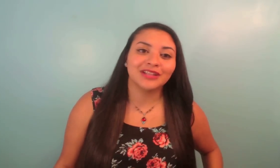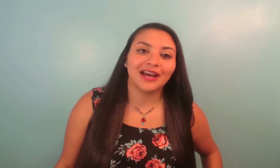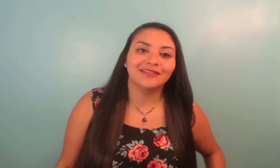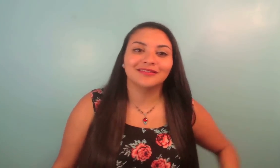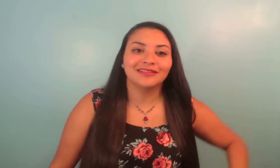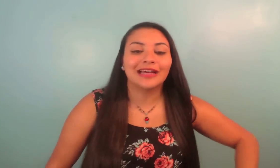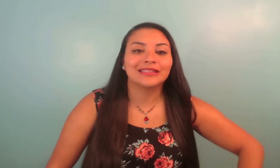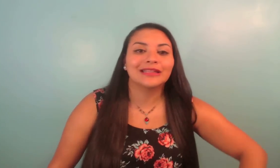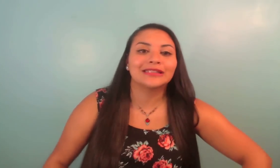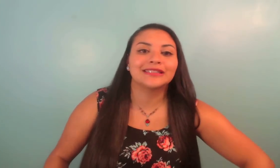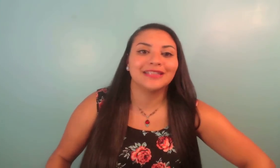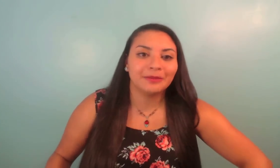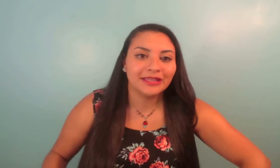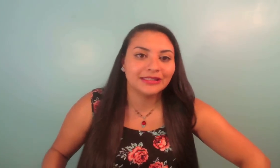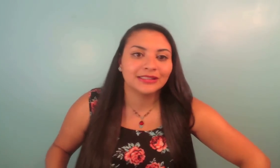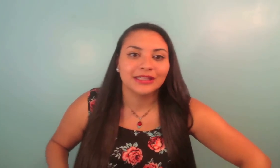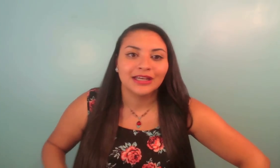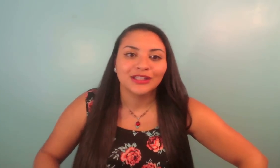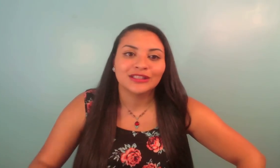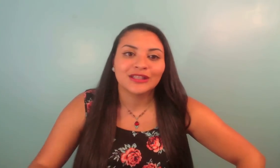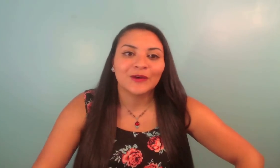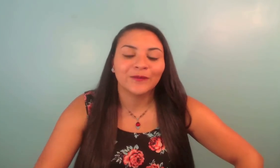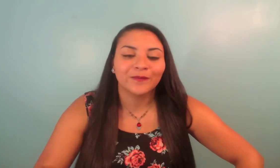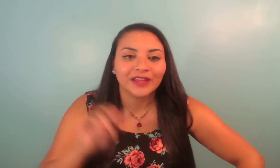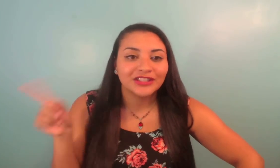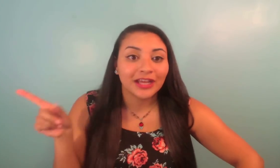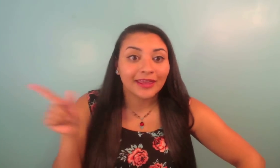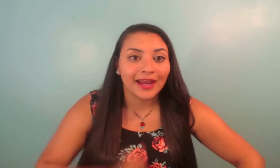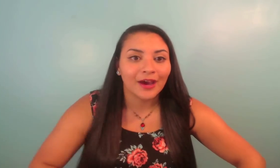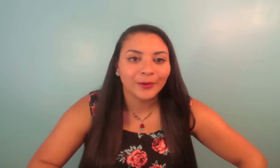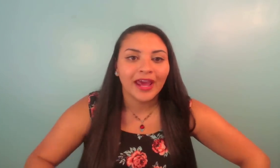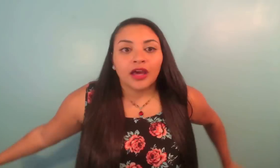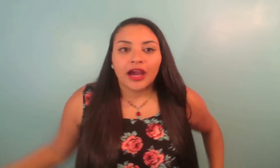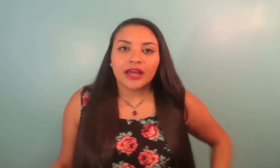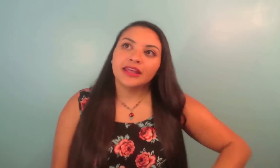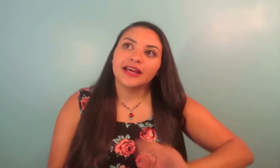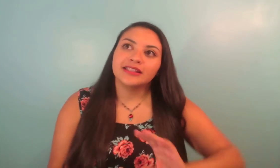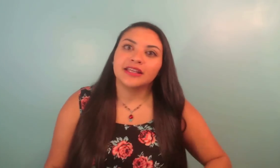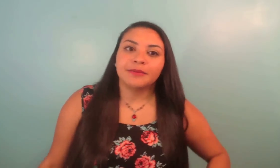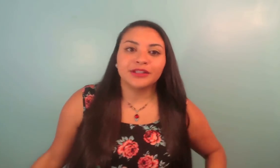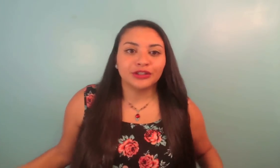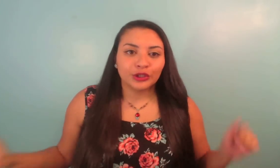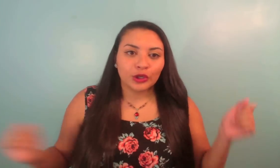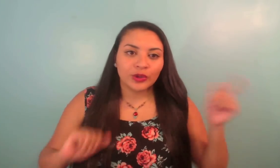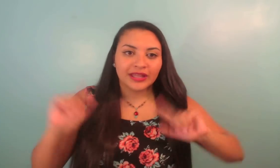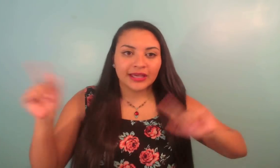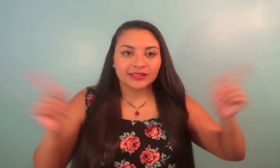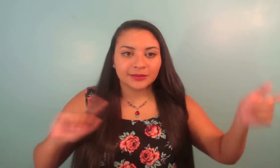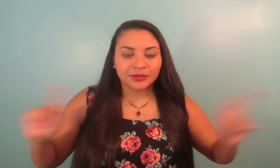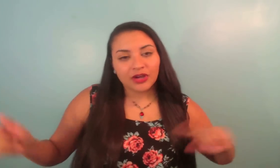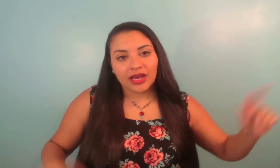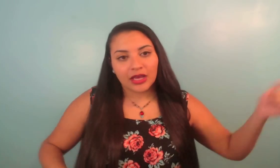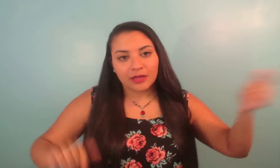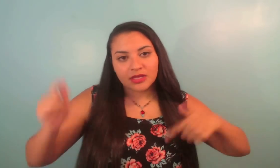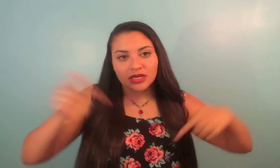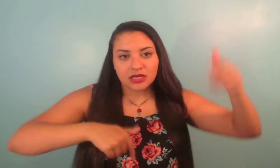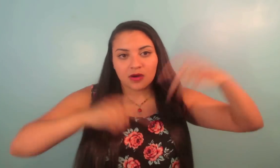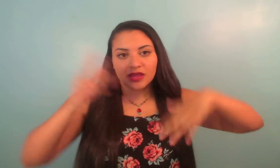Snapchat. Lots and lots of sneak peeks. So check that out. I think that's it. Make sure and go and like and subscribe and all that